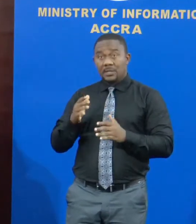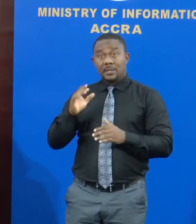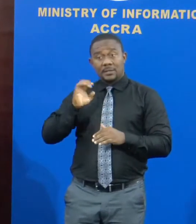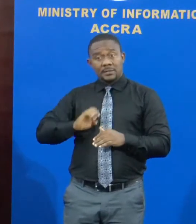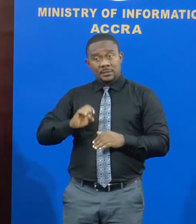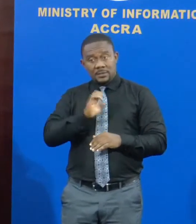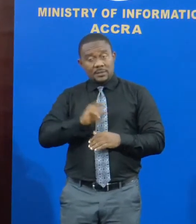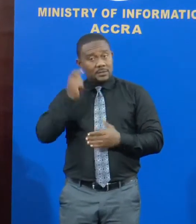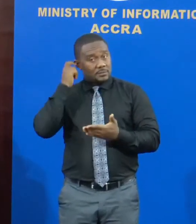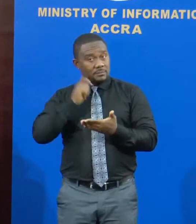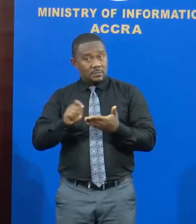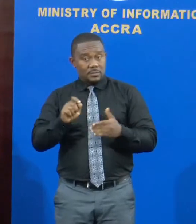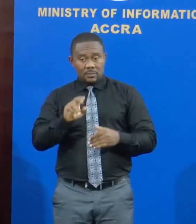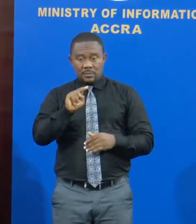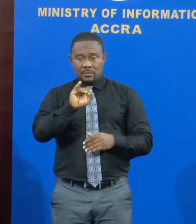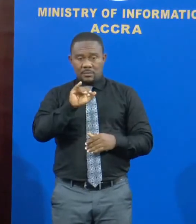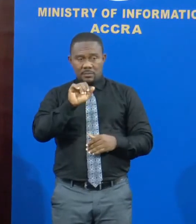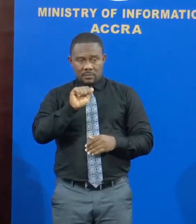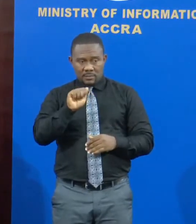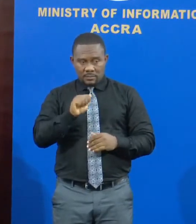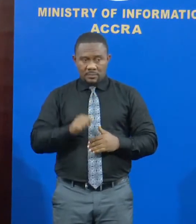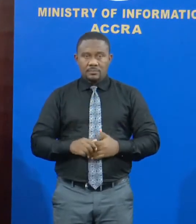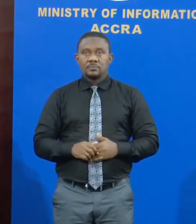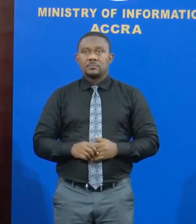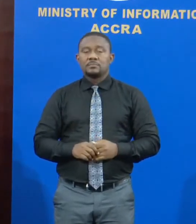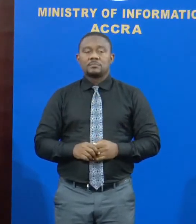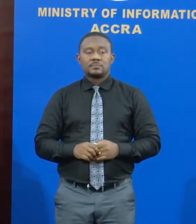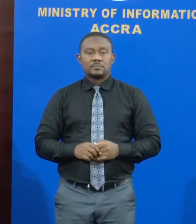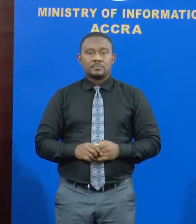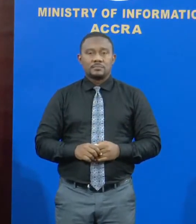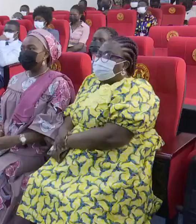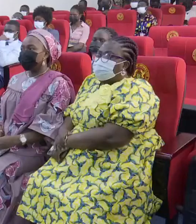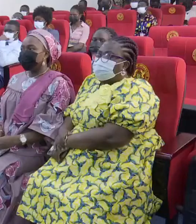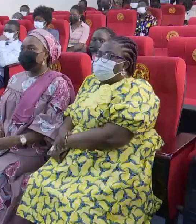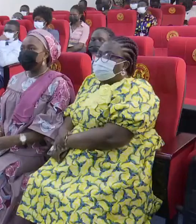Secretary of the National Identification Authority,